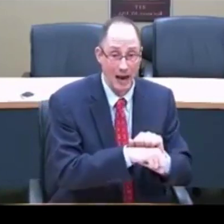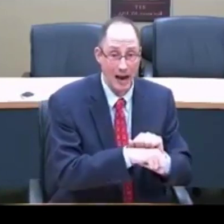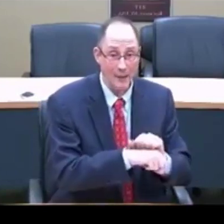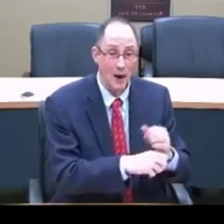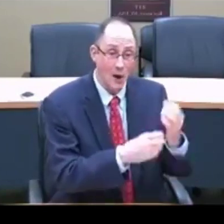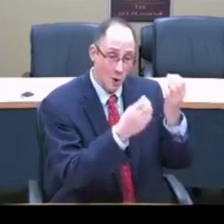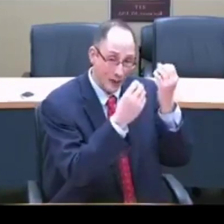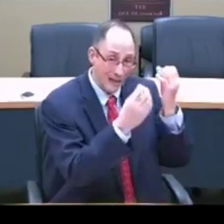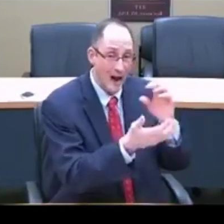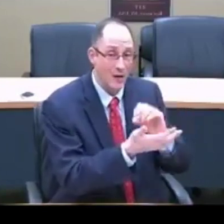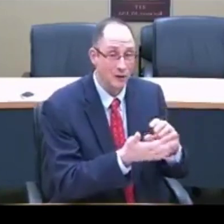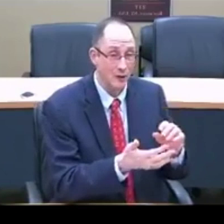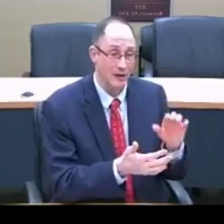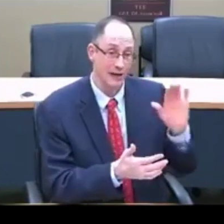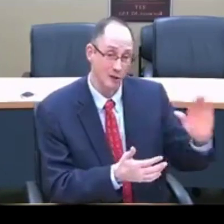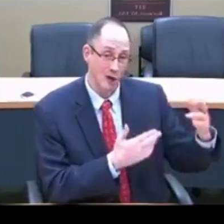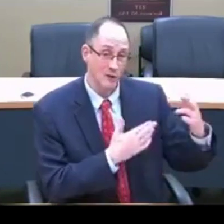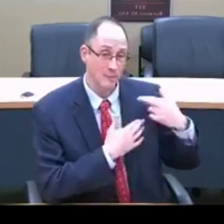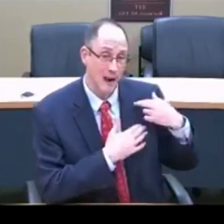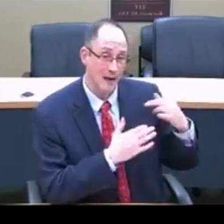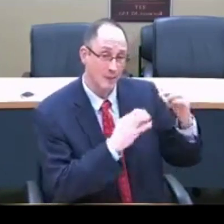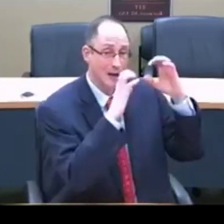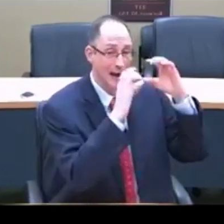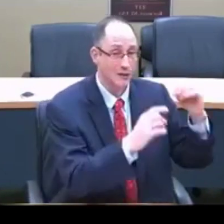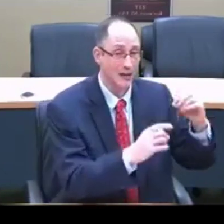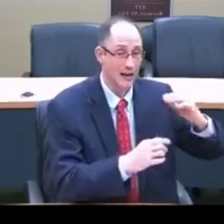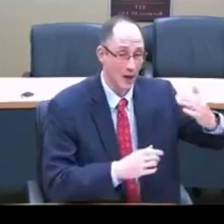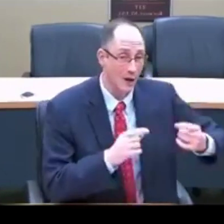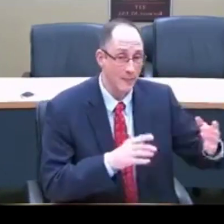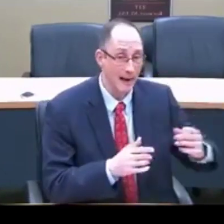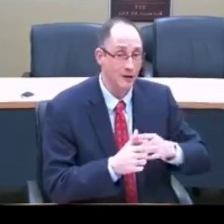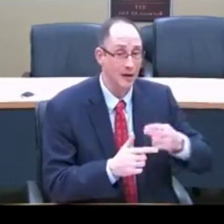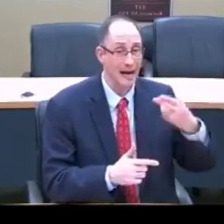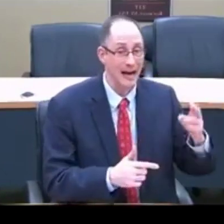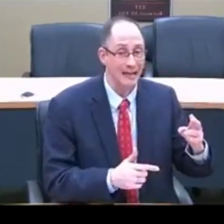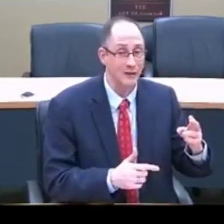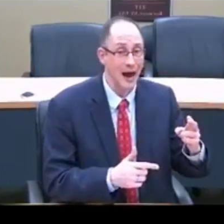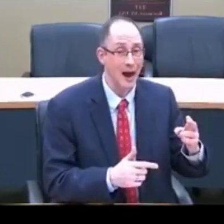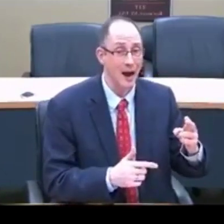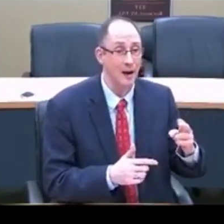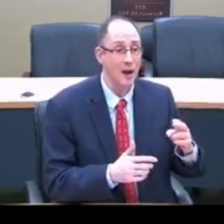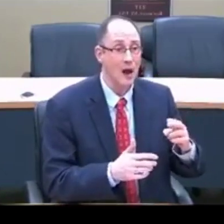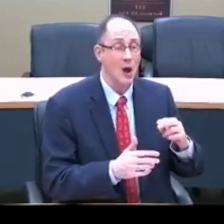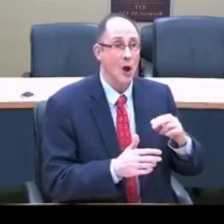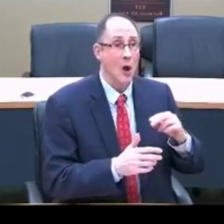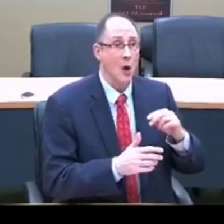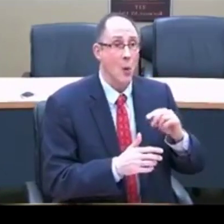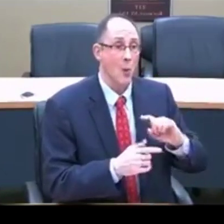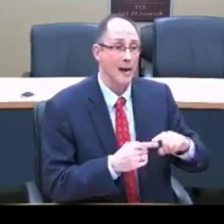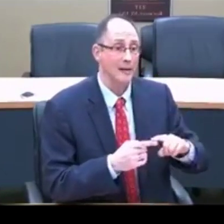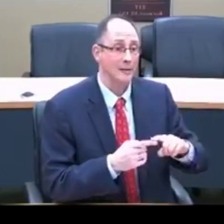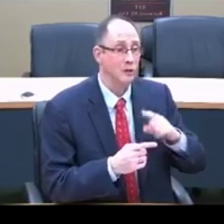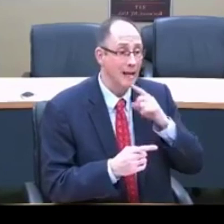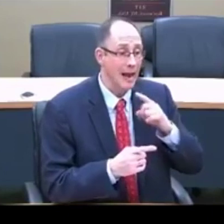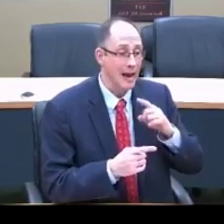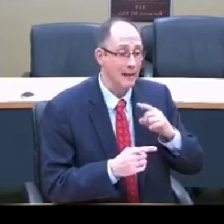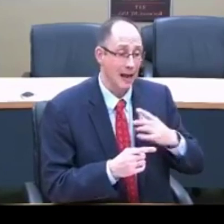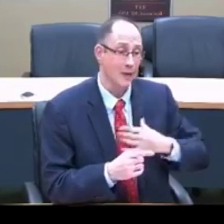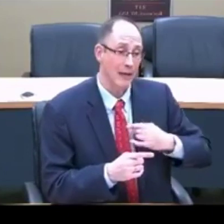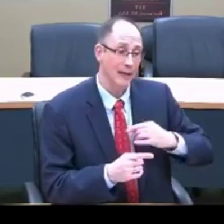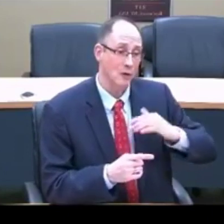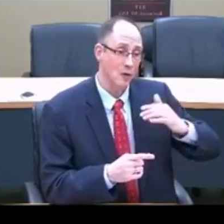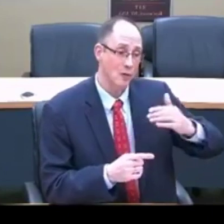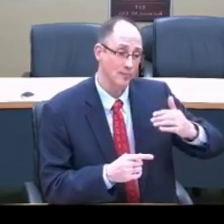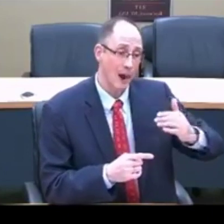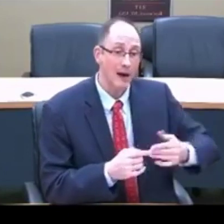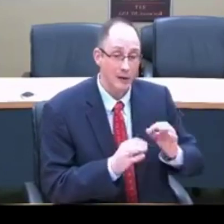job. We tell the students, it's your responsibility to educate the hiring manager in the HR. When you say, I would